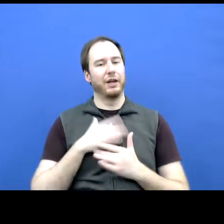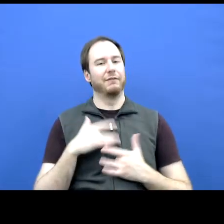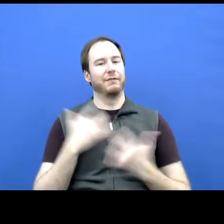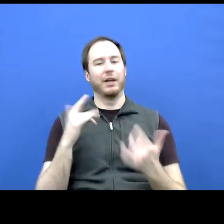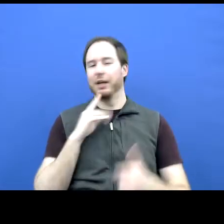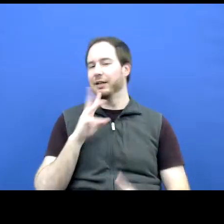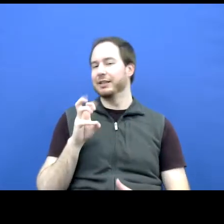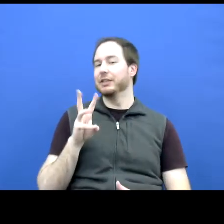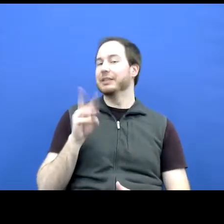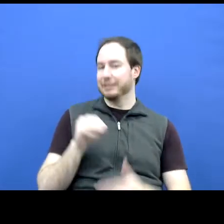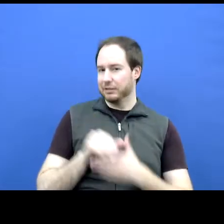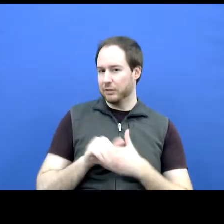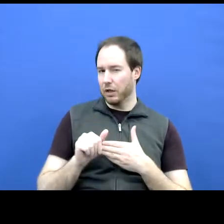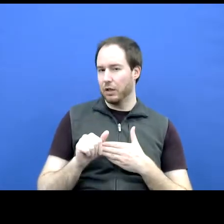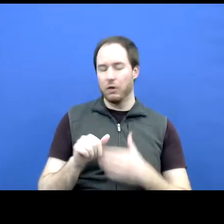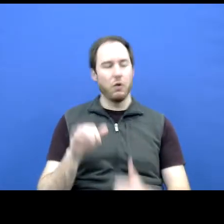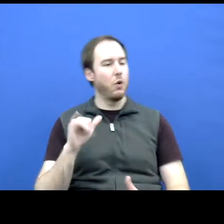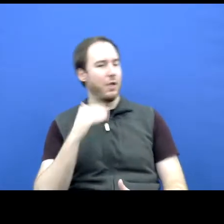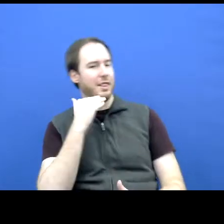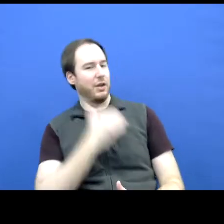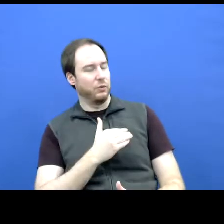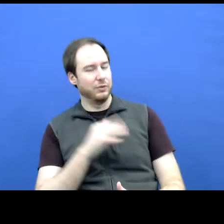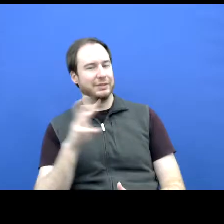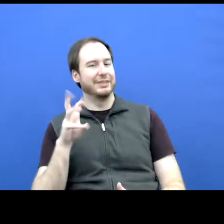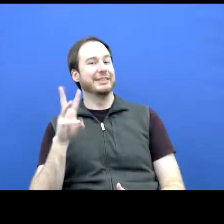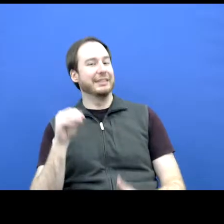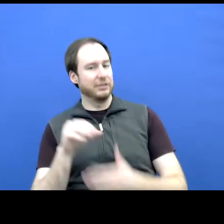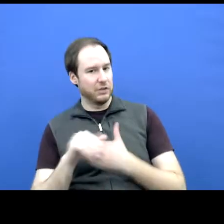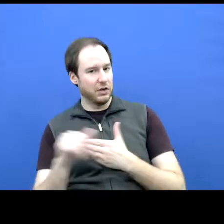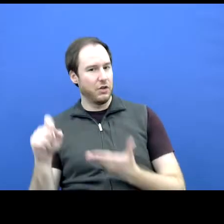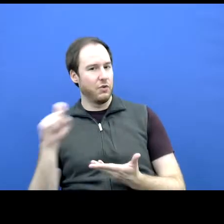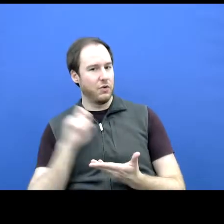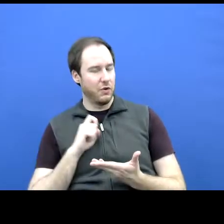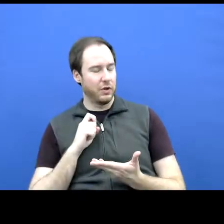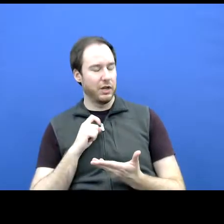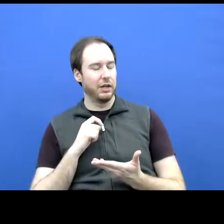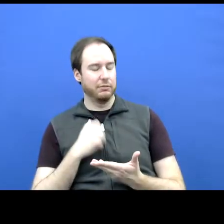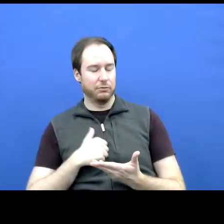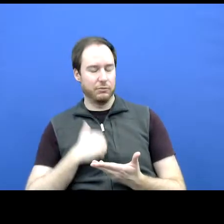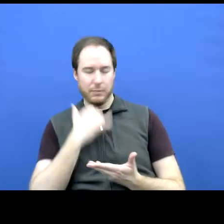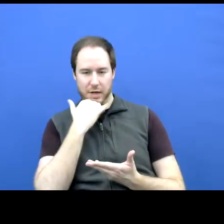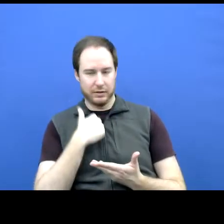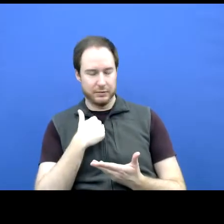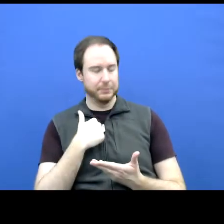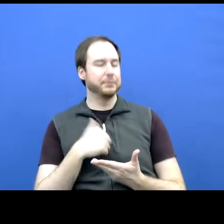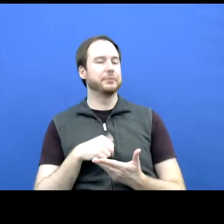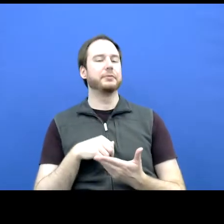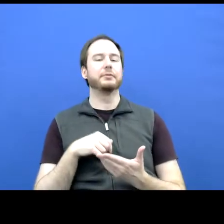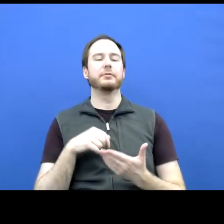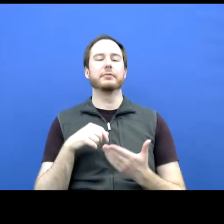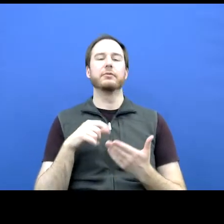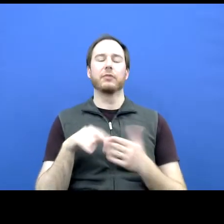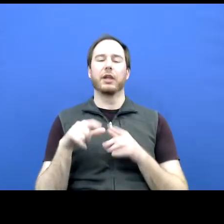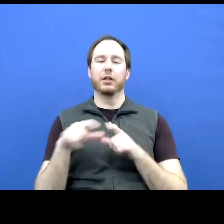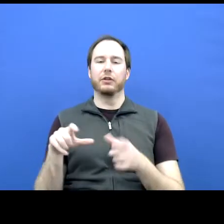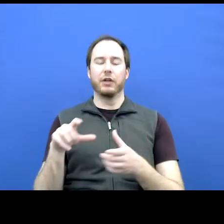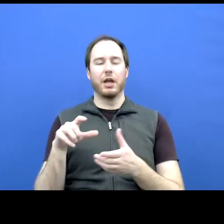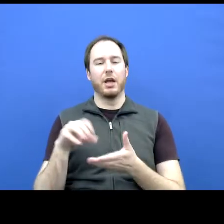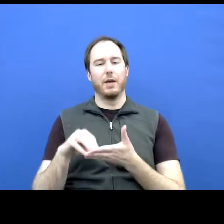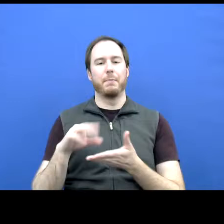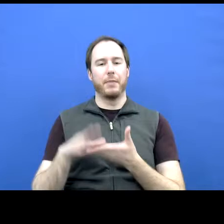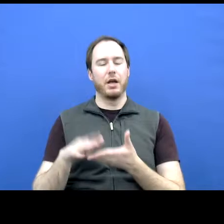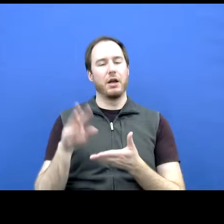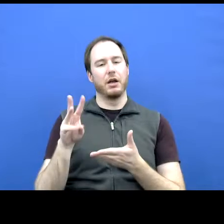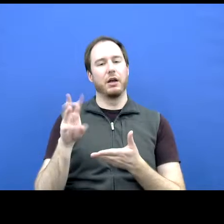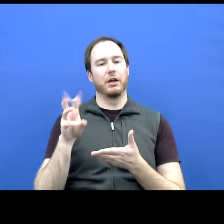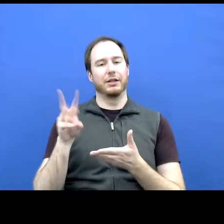$660. Oh, thank you. $660, excuse me. Whereas the check amount of